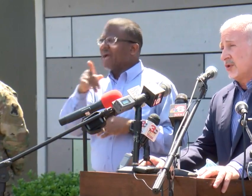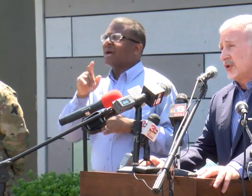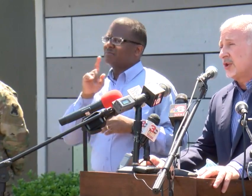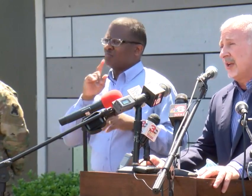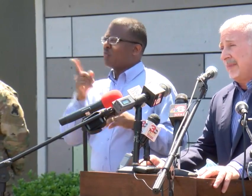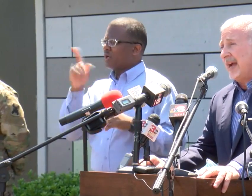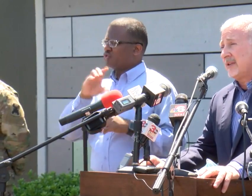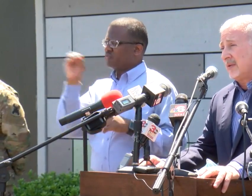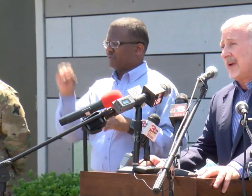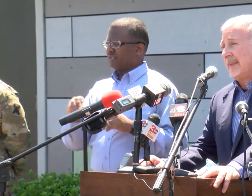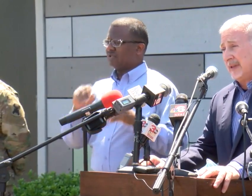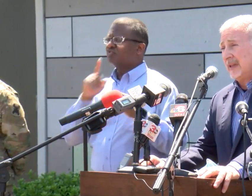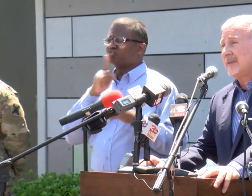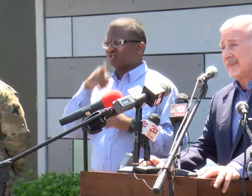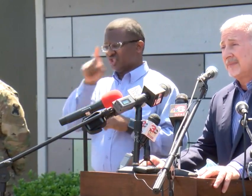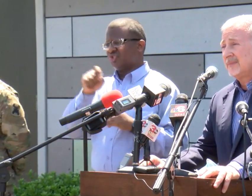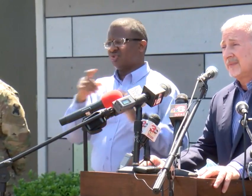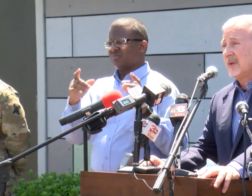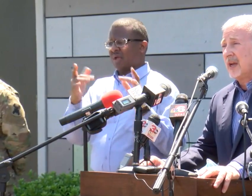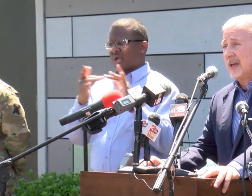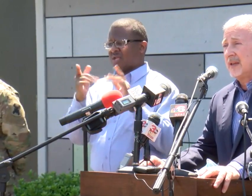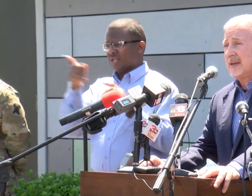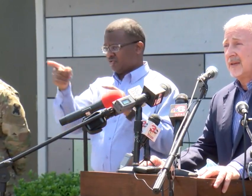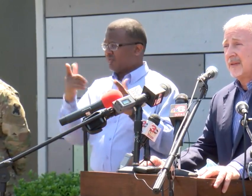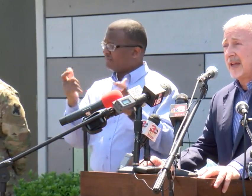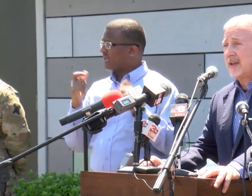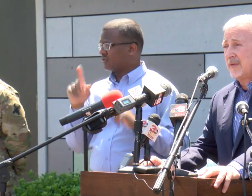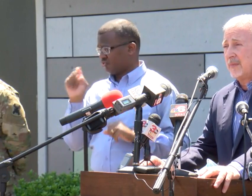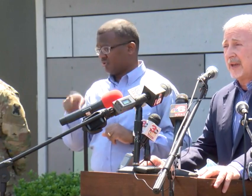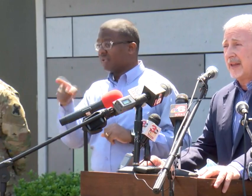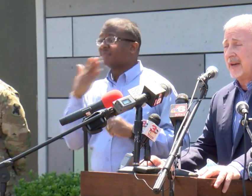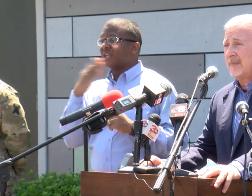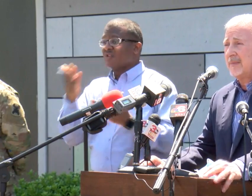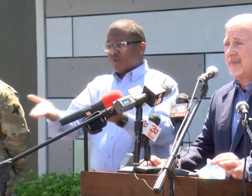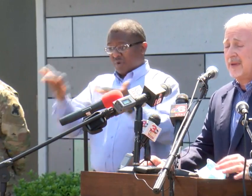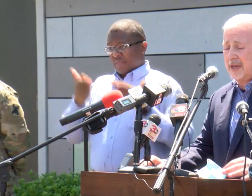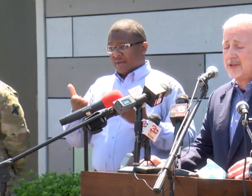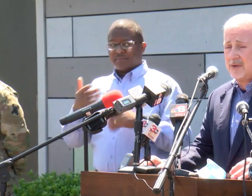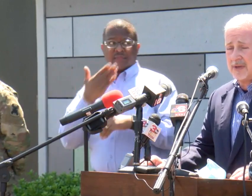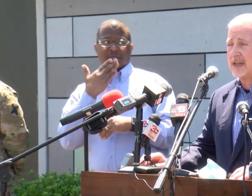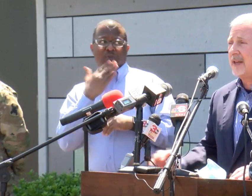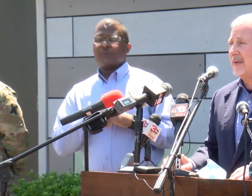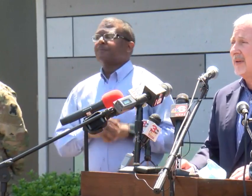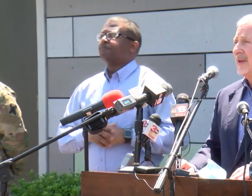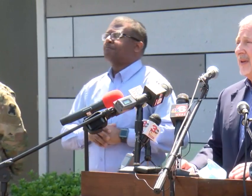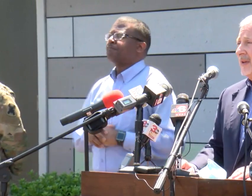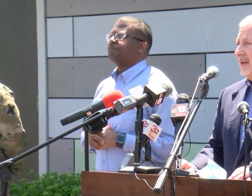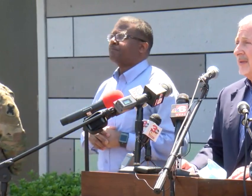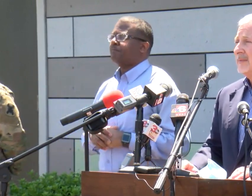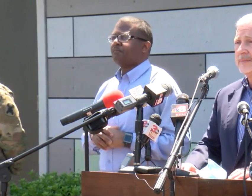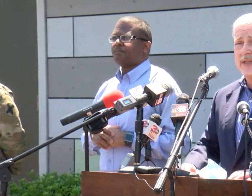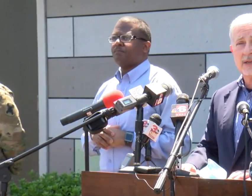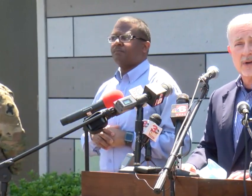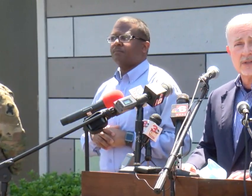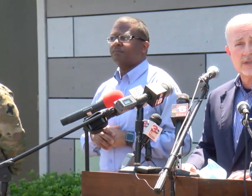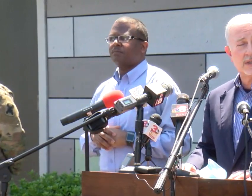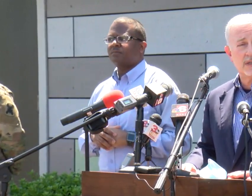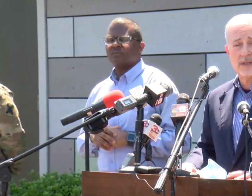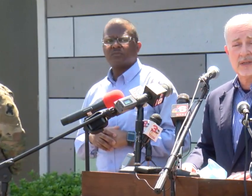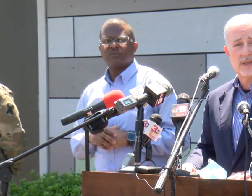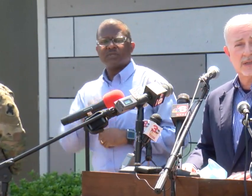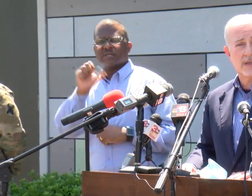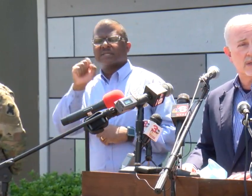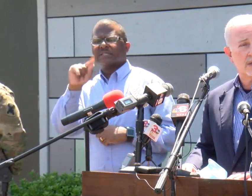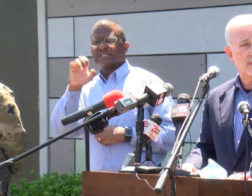100% sure she should get back to you rapidly. Okay. Okay, and thank you for bringing that up. Yes, sir. Thank you. Any questions?